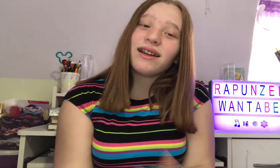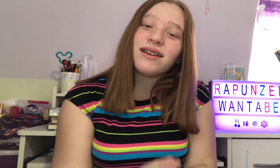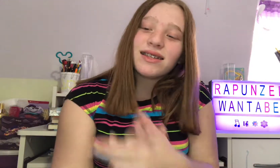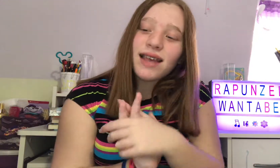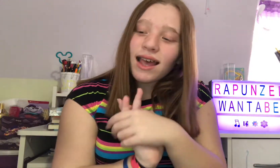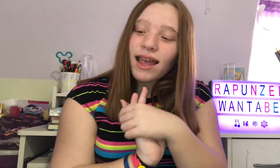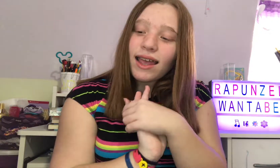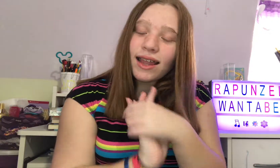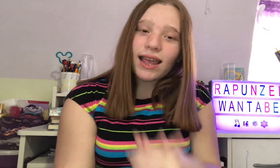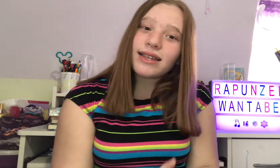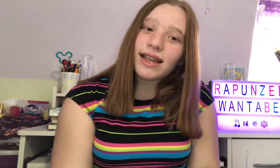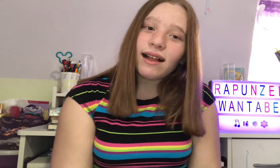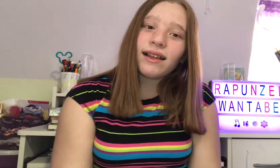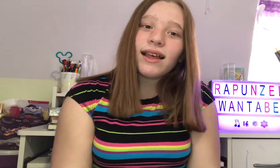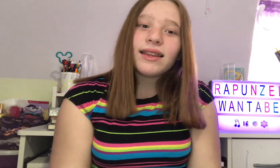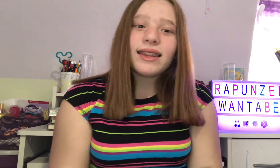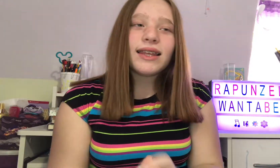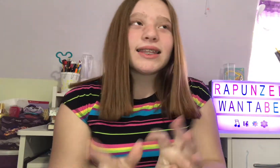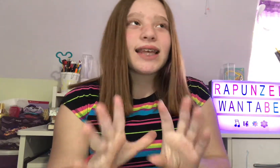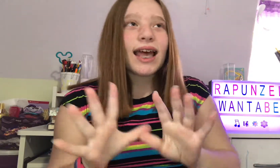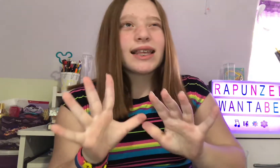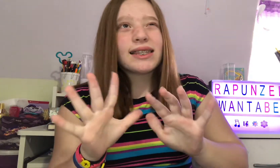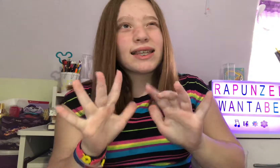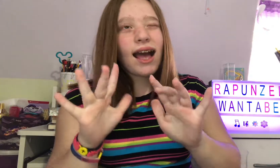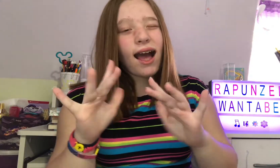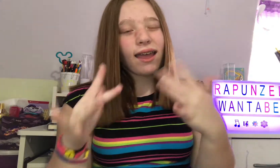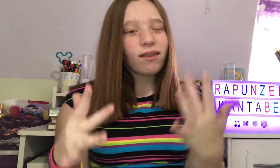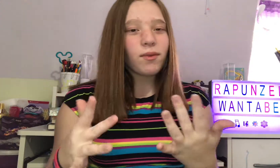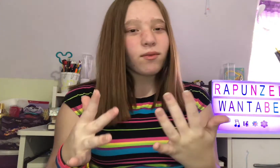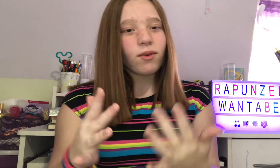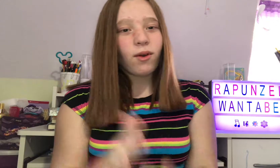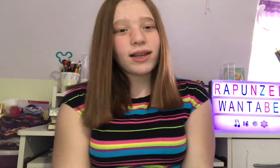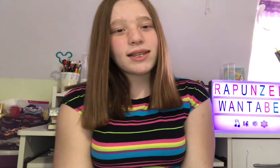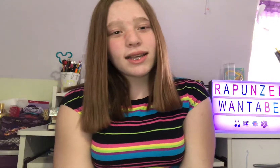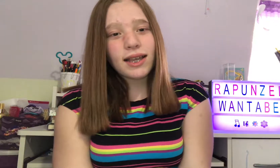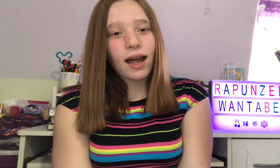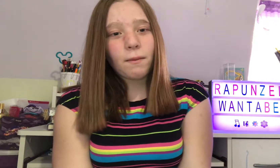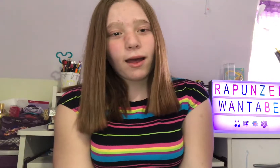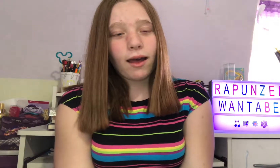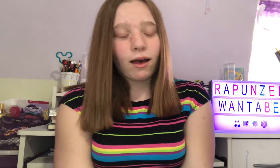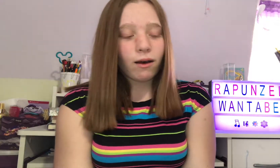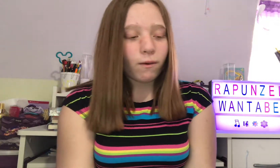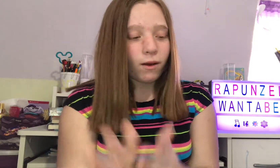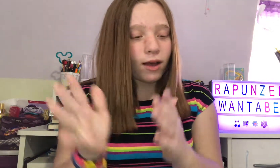years in ASL. This has kind of been requested about